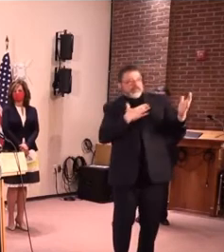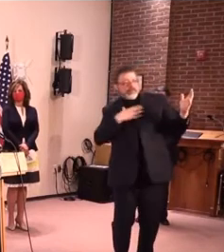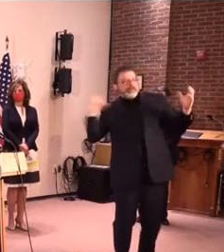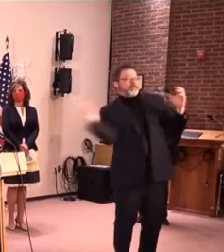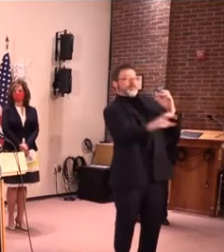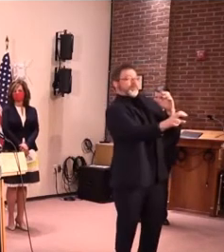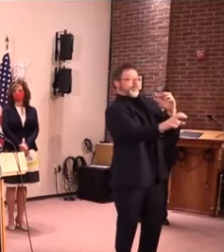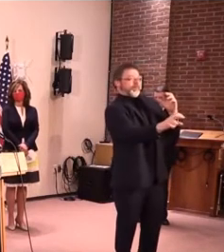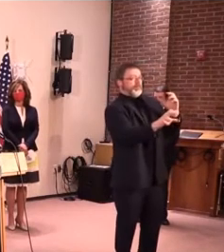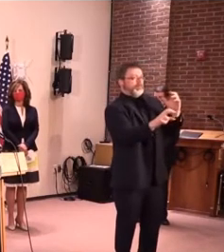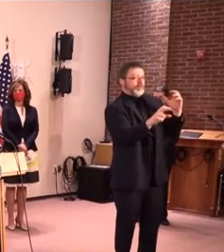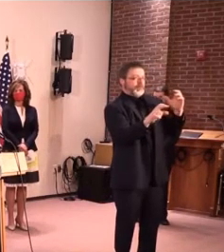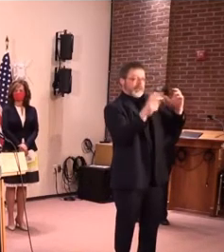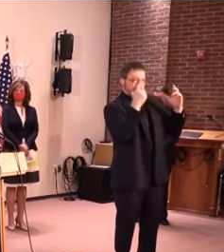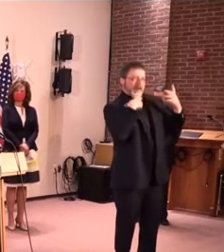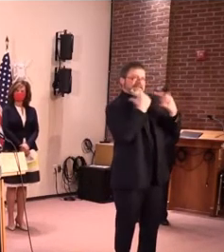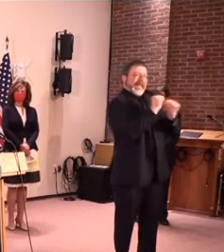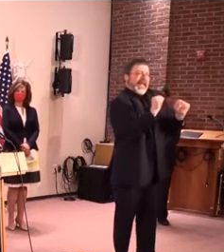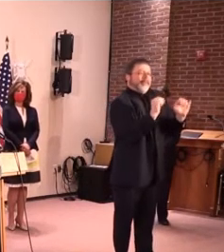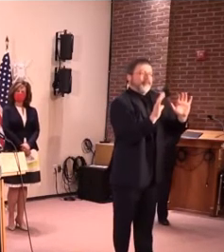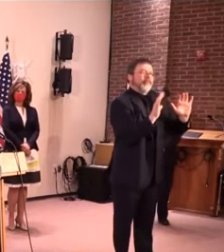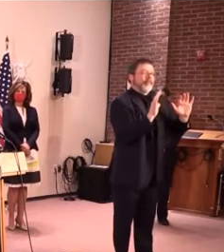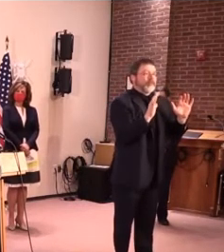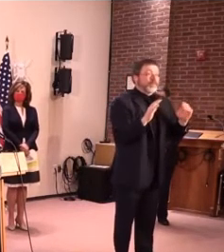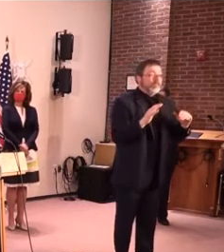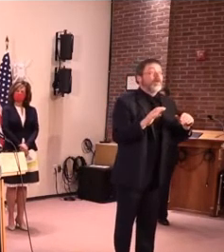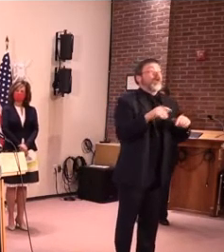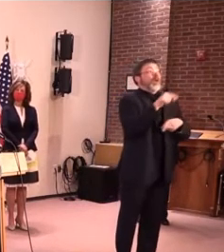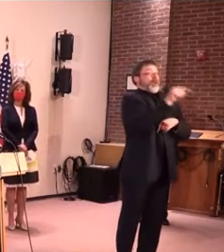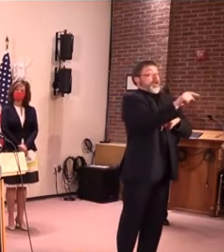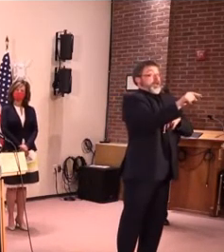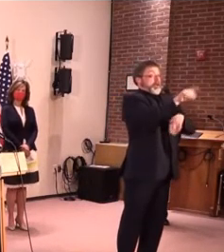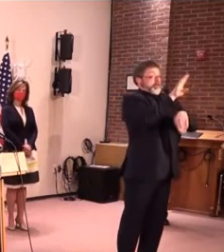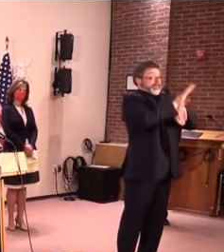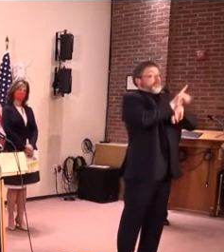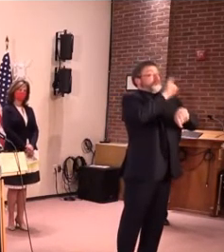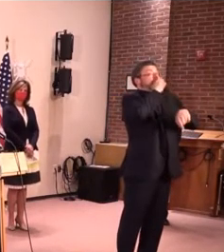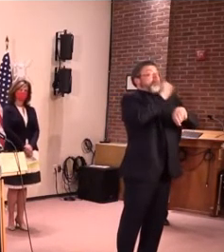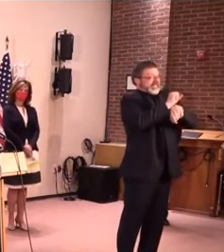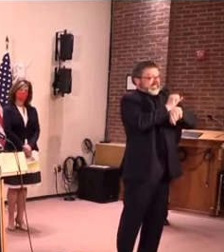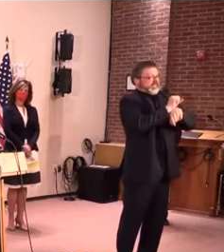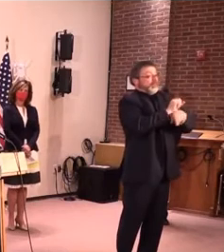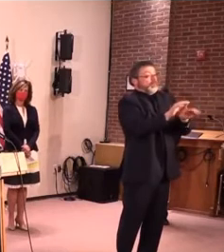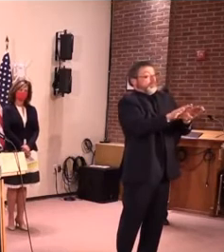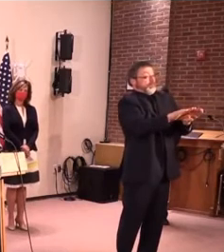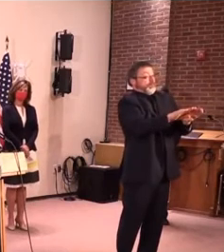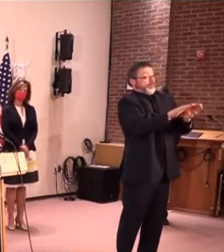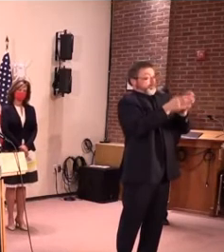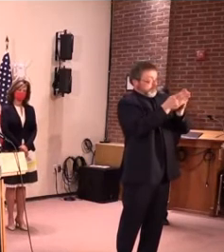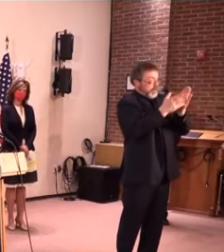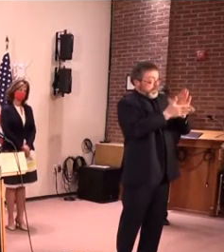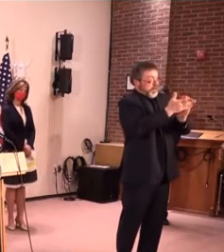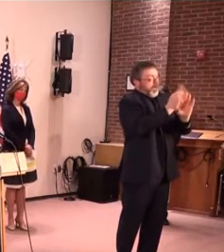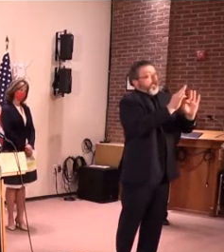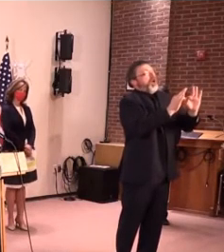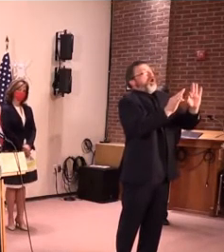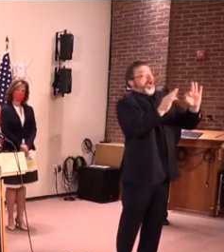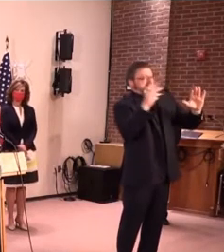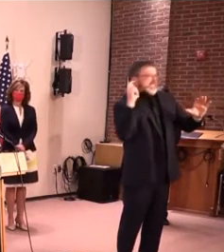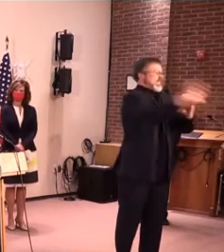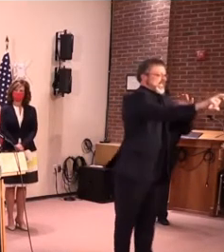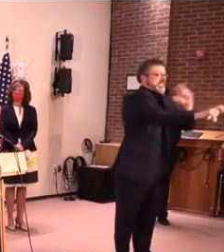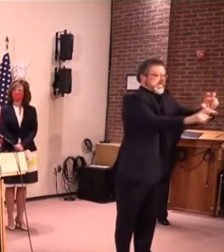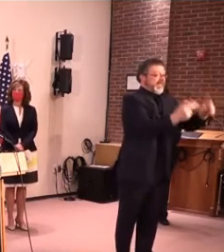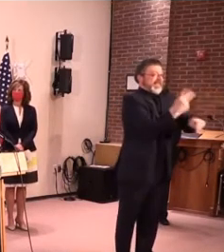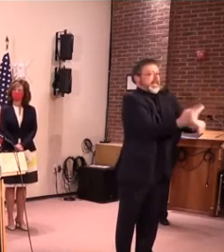open, we provided direct loans and guarantees with more generous repayment terms. We provided the technical